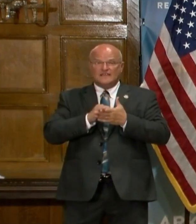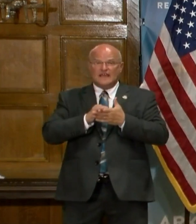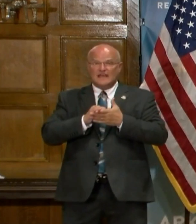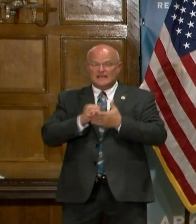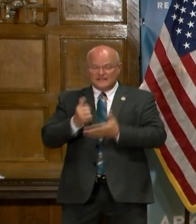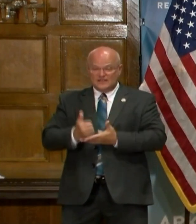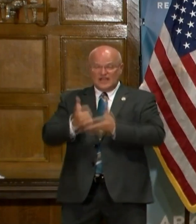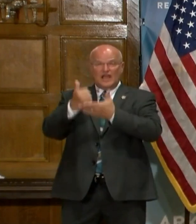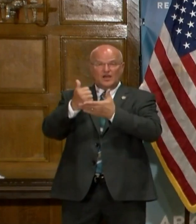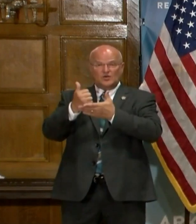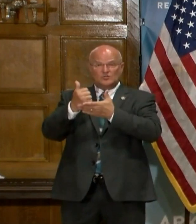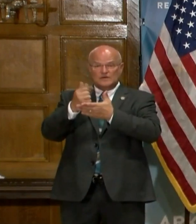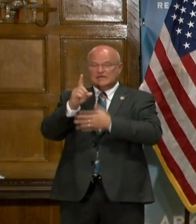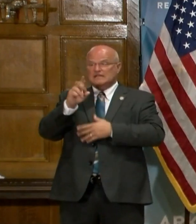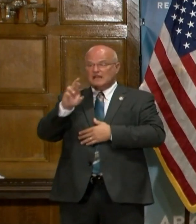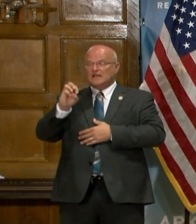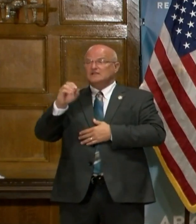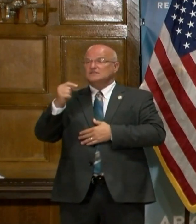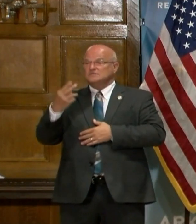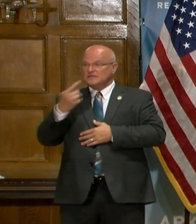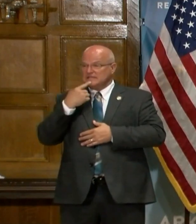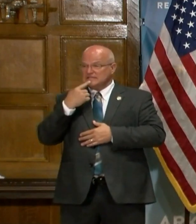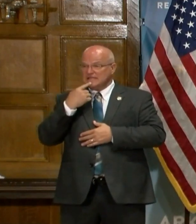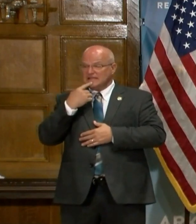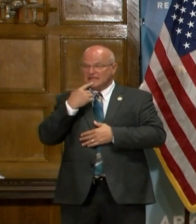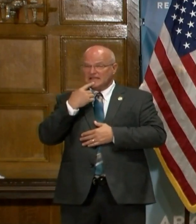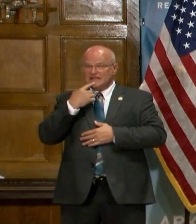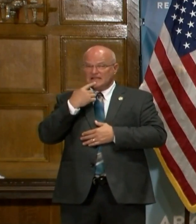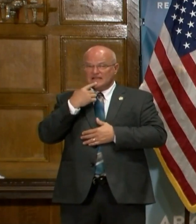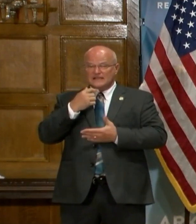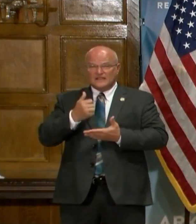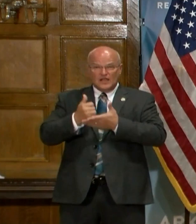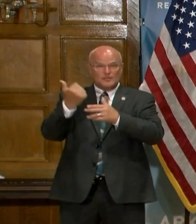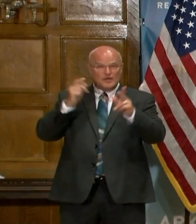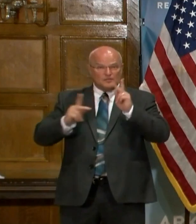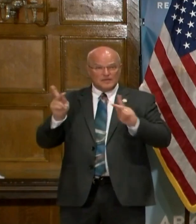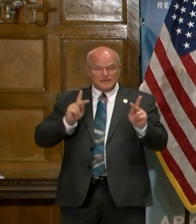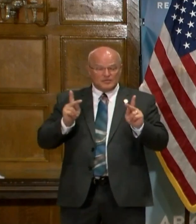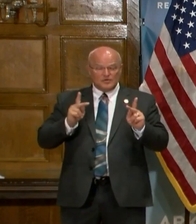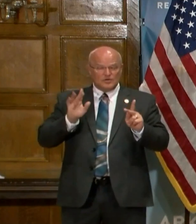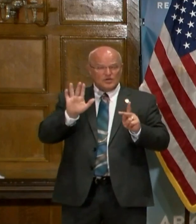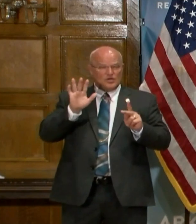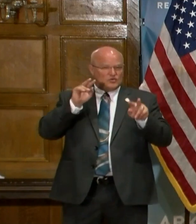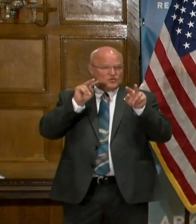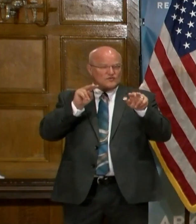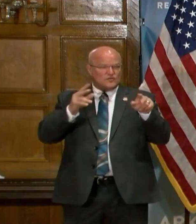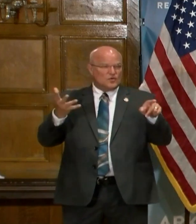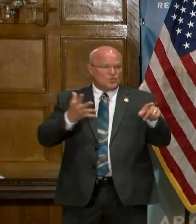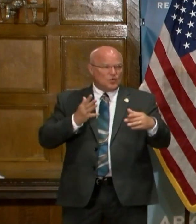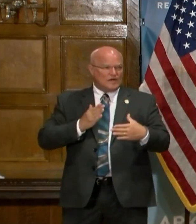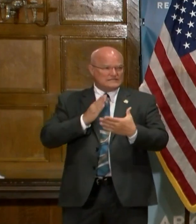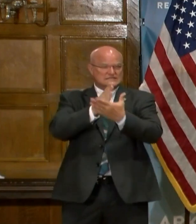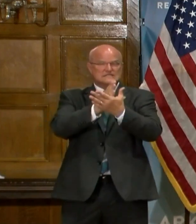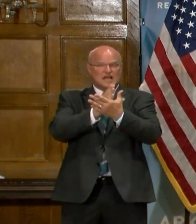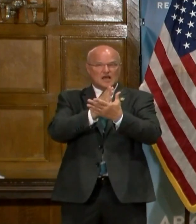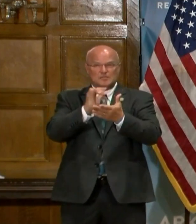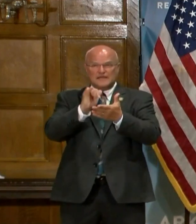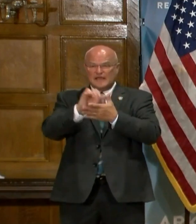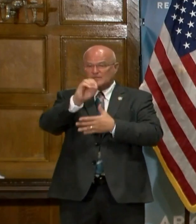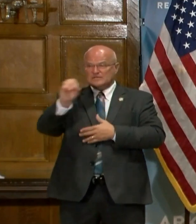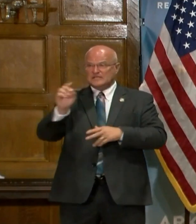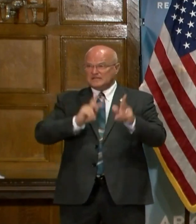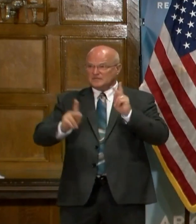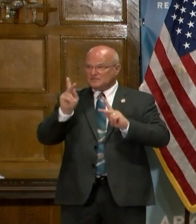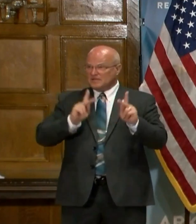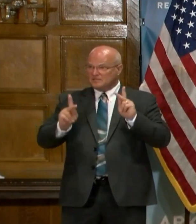helpful. Obviously, Dr. Smith's comments just there that they're about helping other people. In your view, what's stopping that percentage of